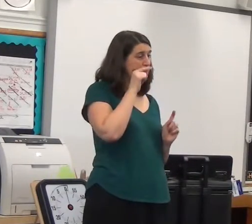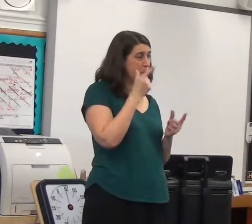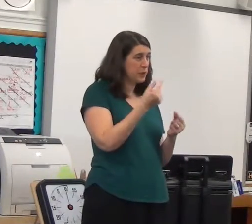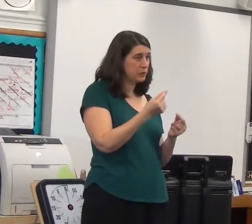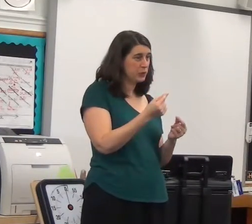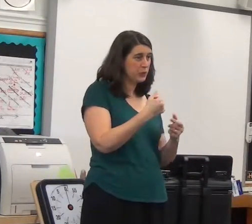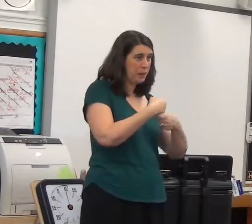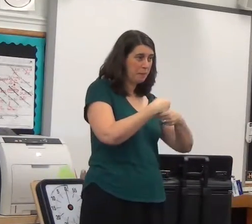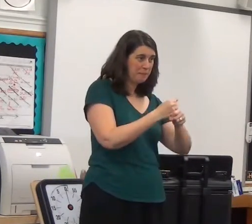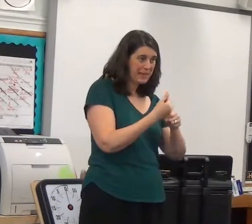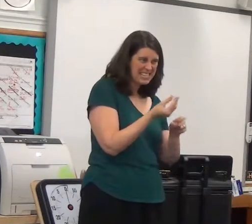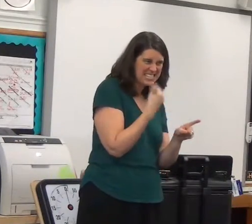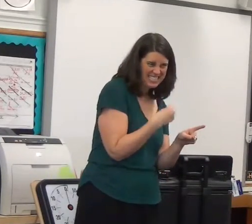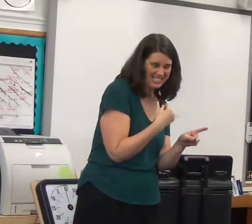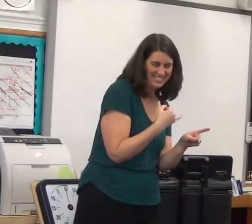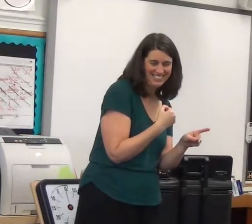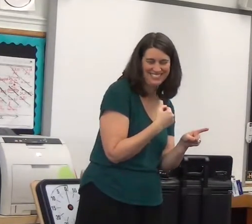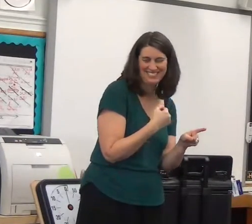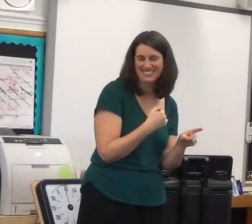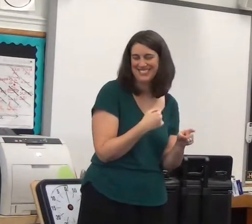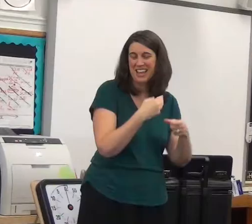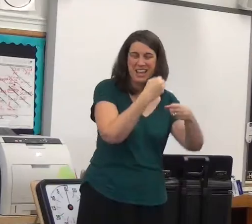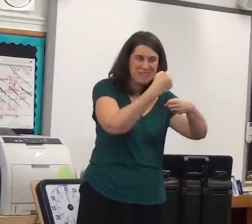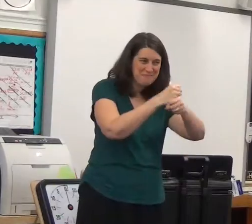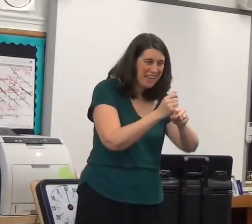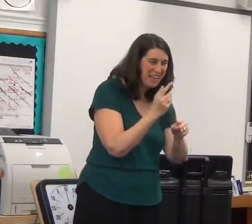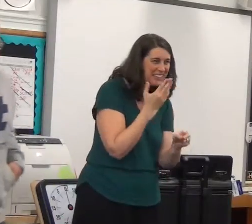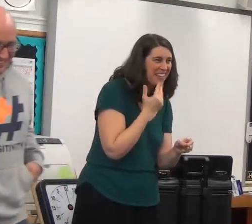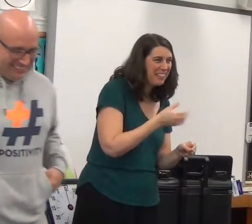do? Eat it. We eat it.